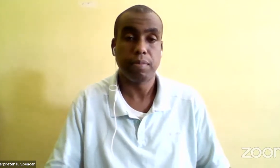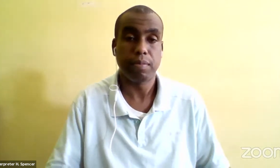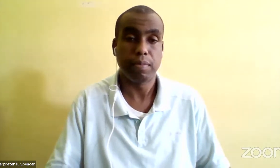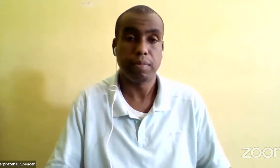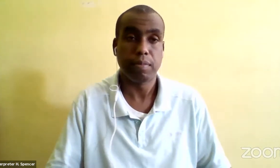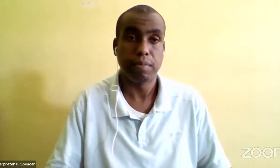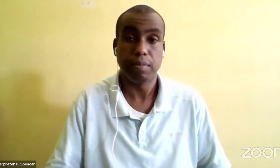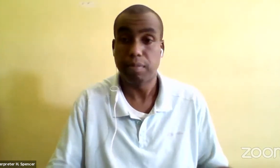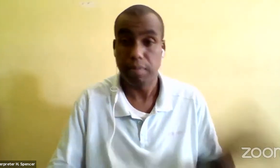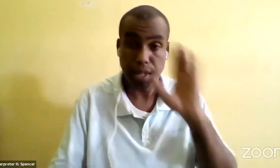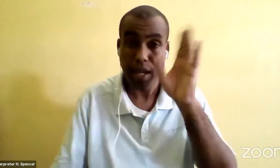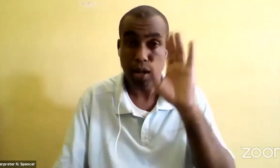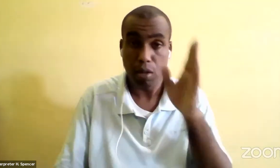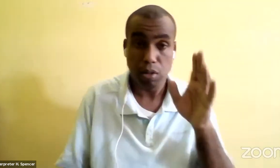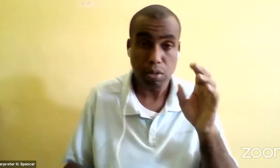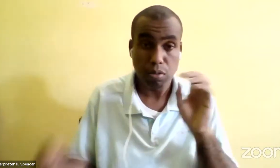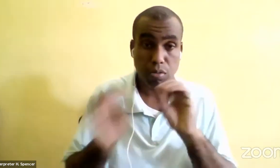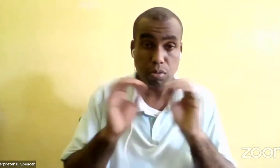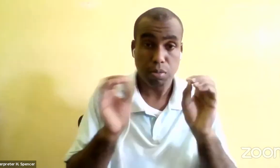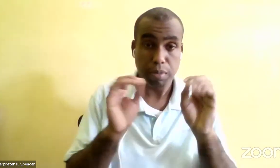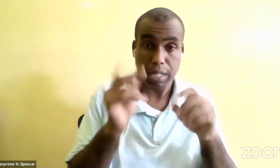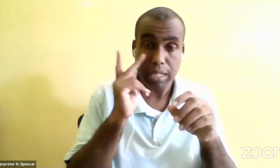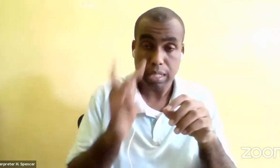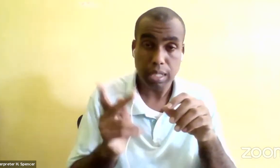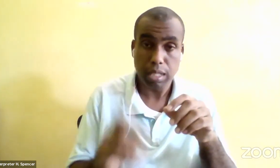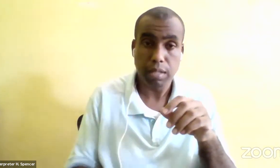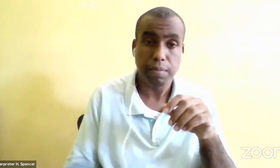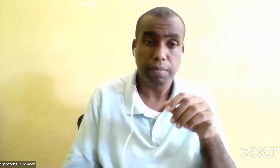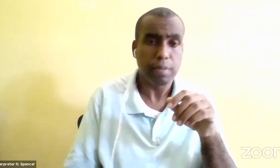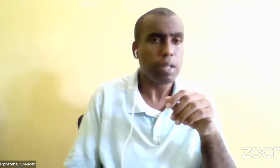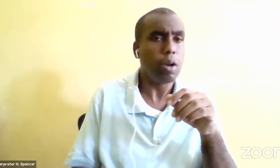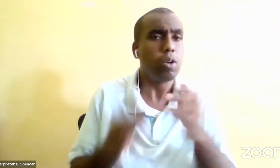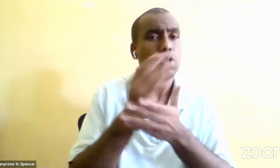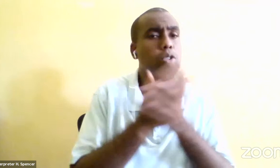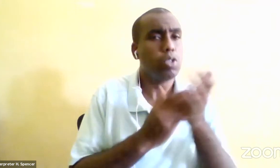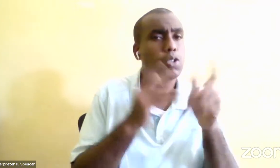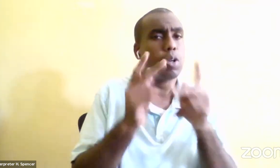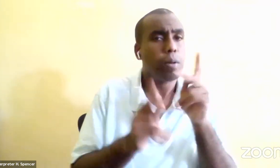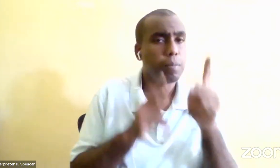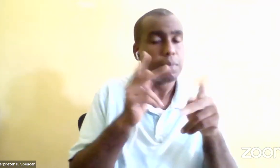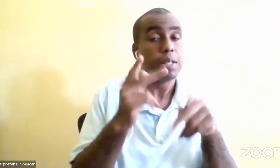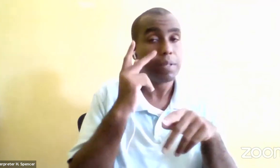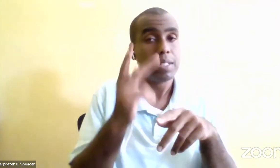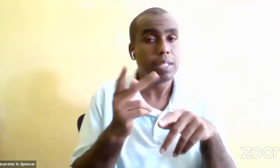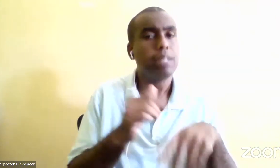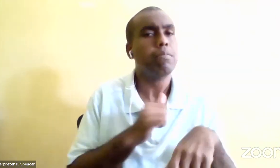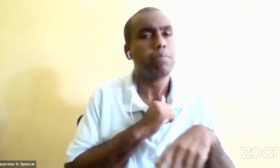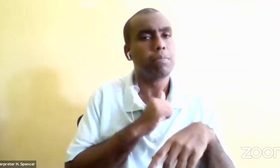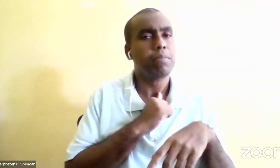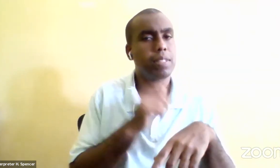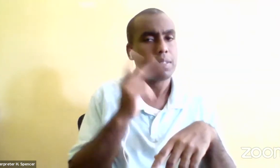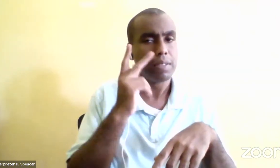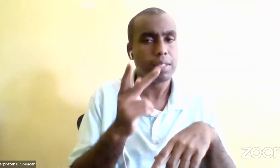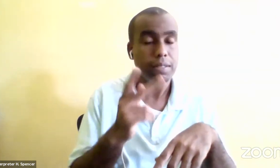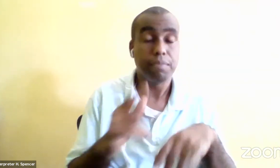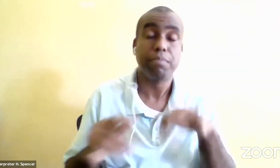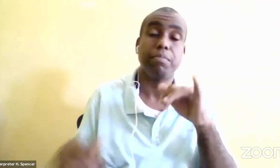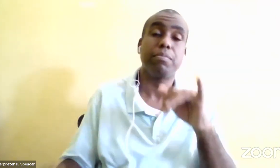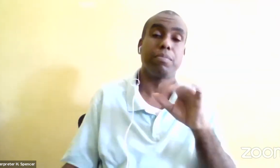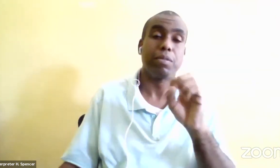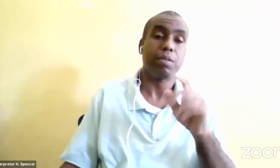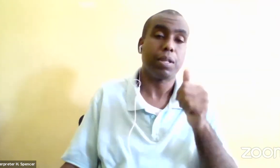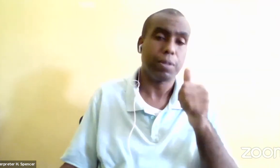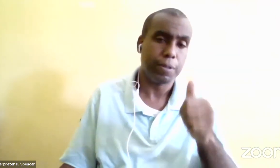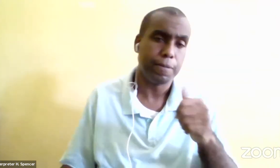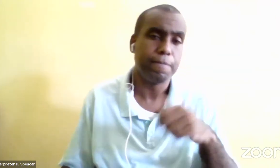Hello? Nobody's seeing it? Some persons are seeing it. I am Okay. seeing it. Okay, good.